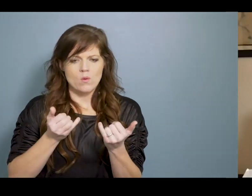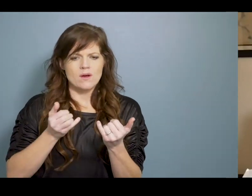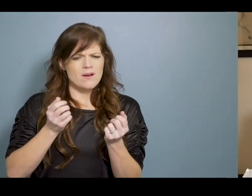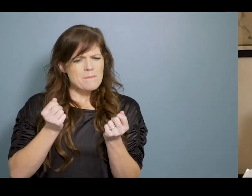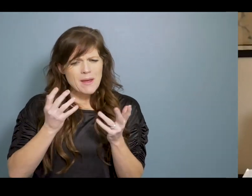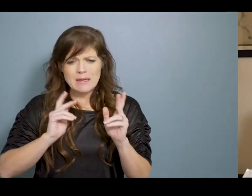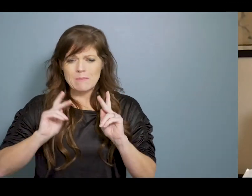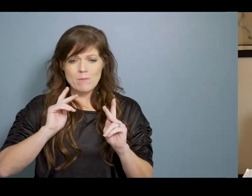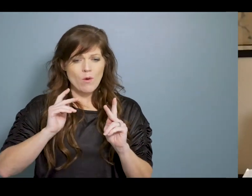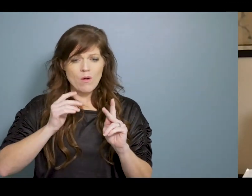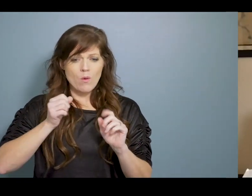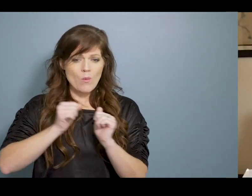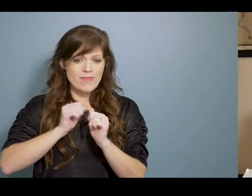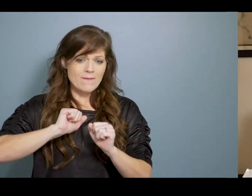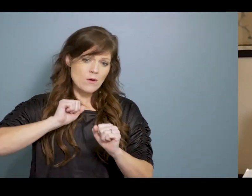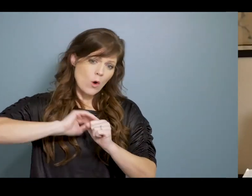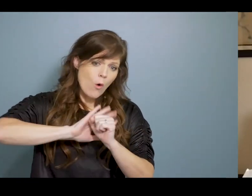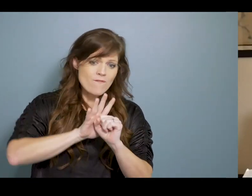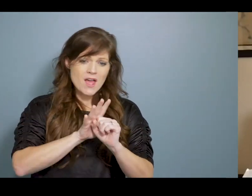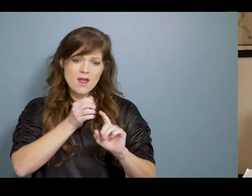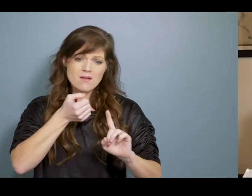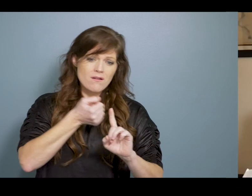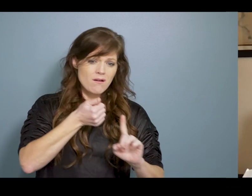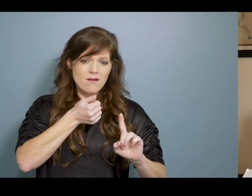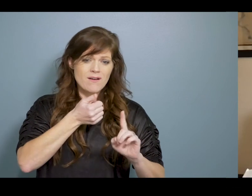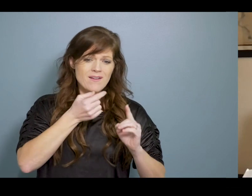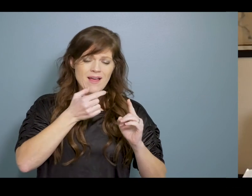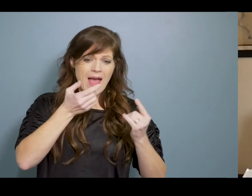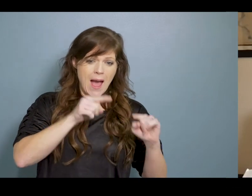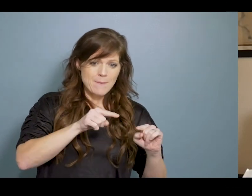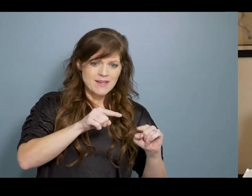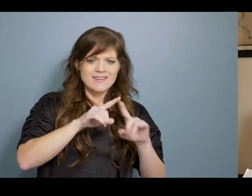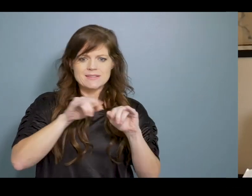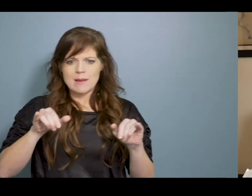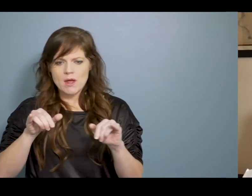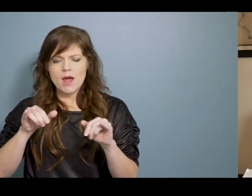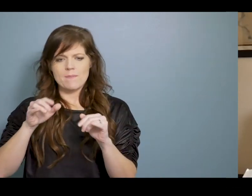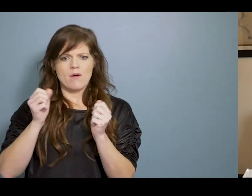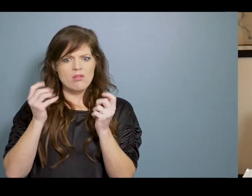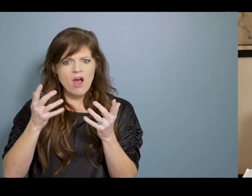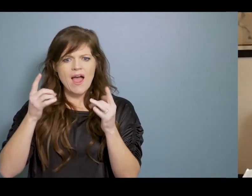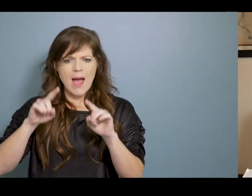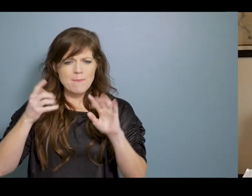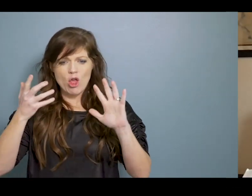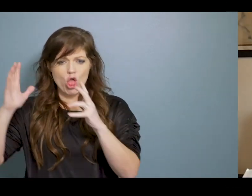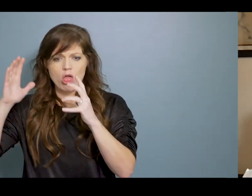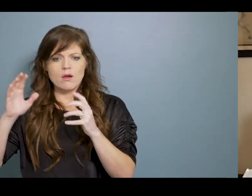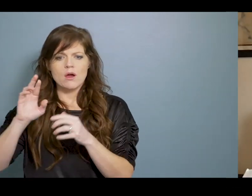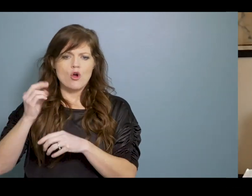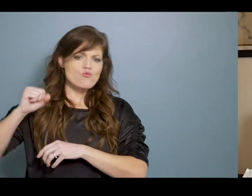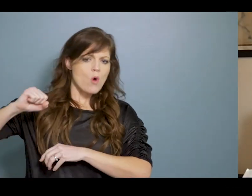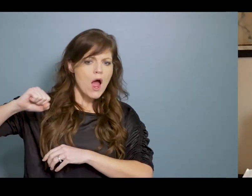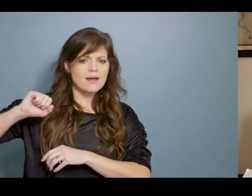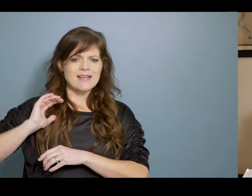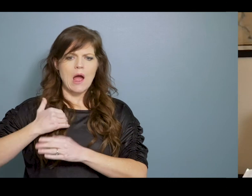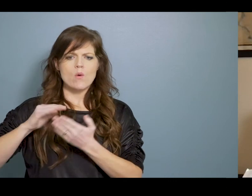and just the unbelievable events that took place a week ago.